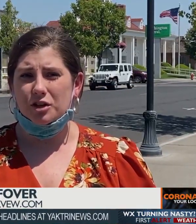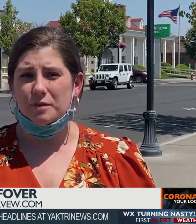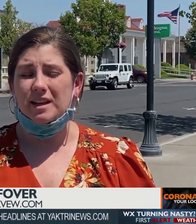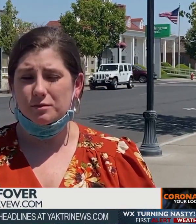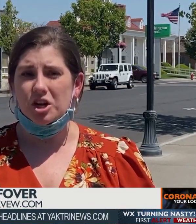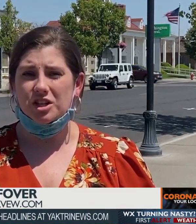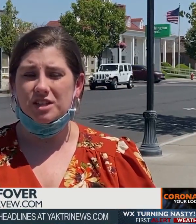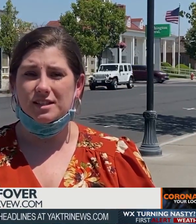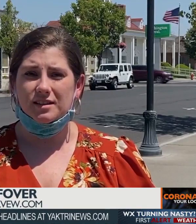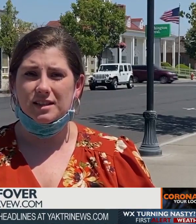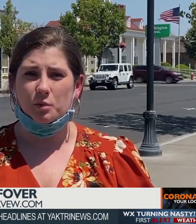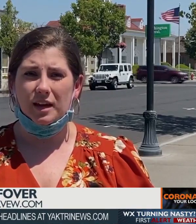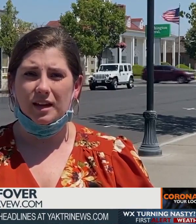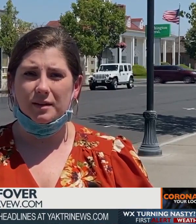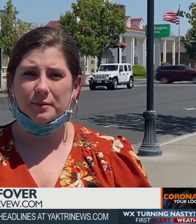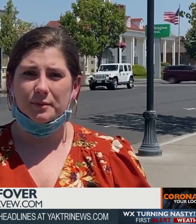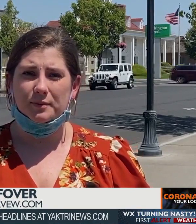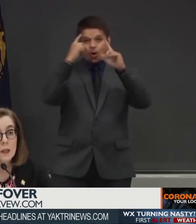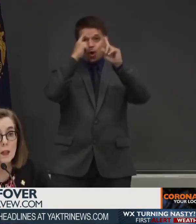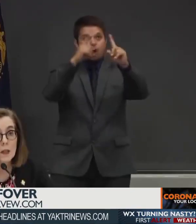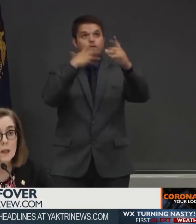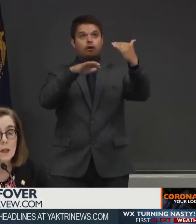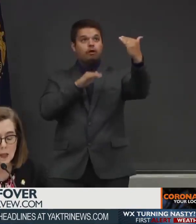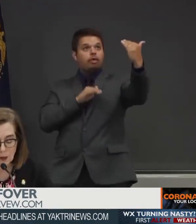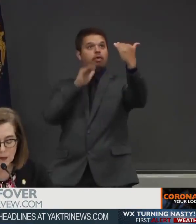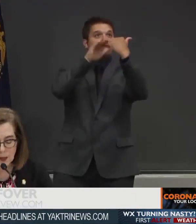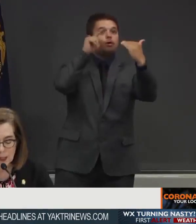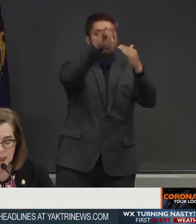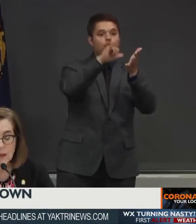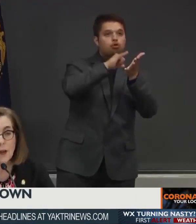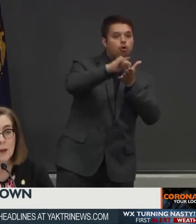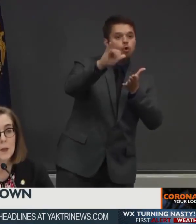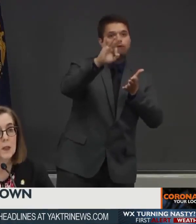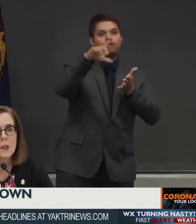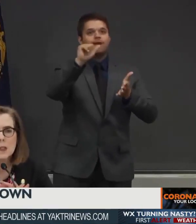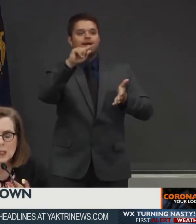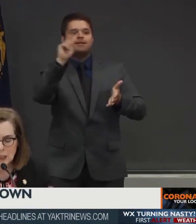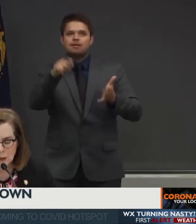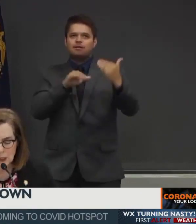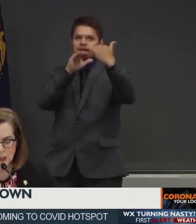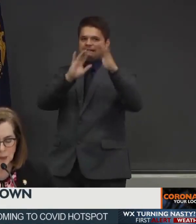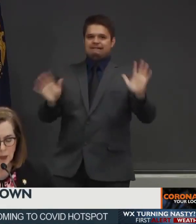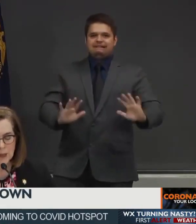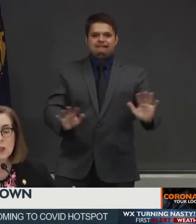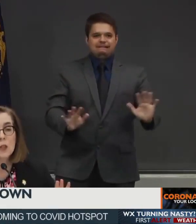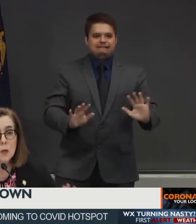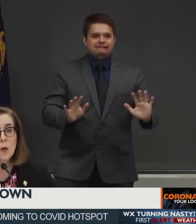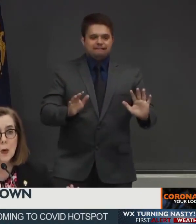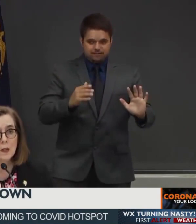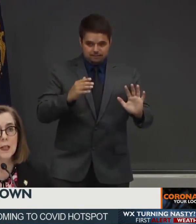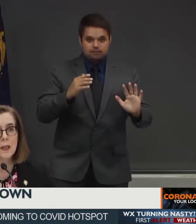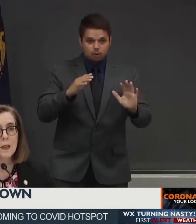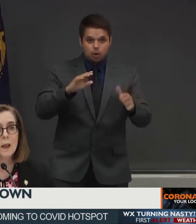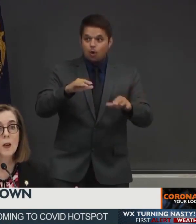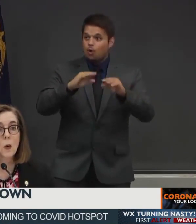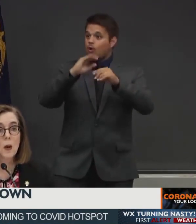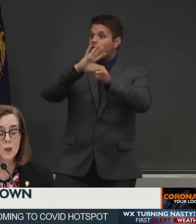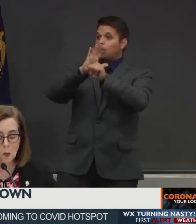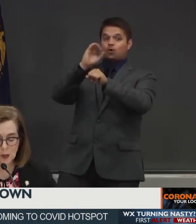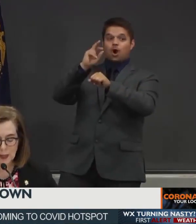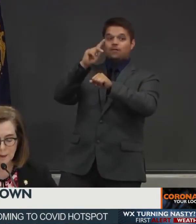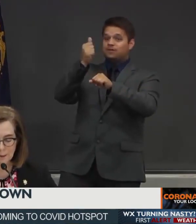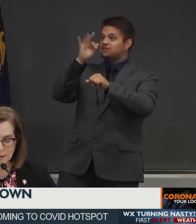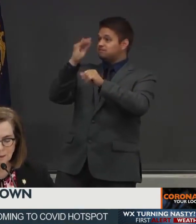Oregon's governor to make some changes this week. The COVID-19 virus is continuing to spread too quickly